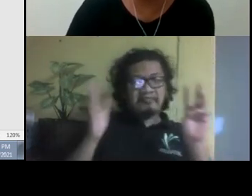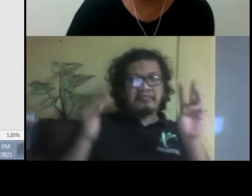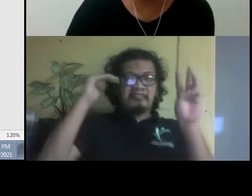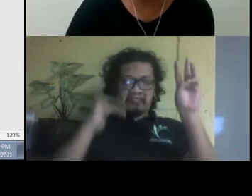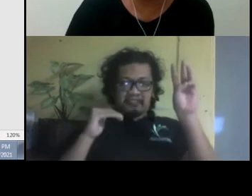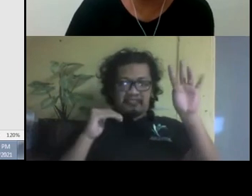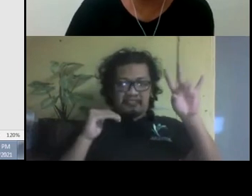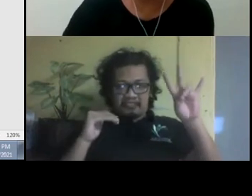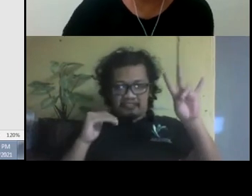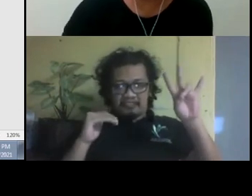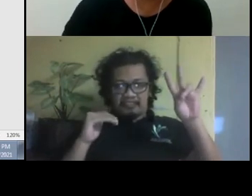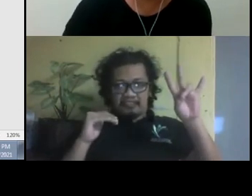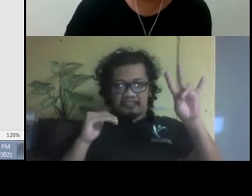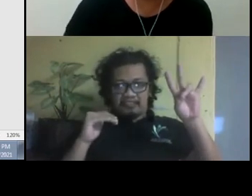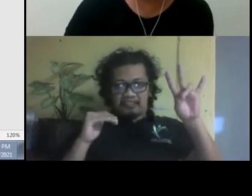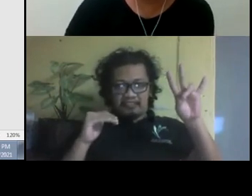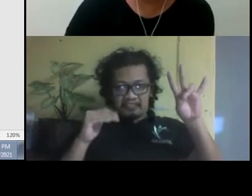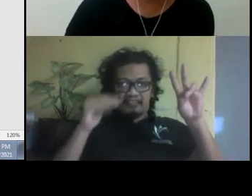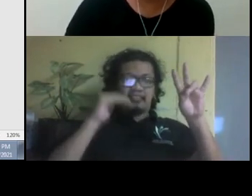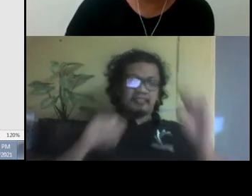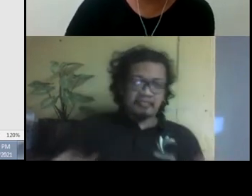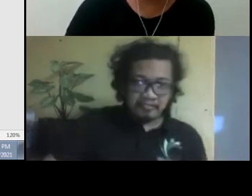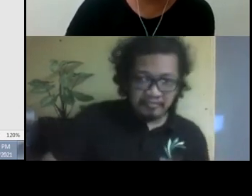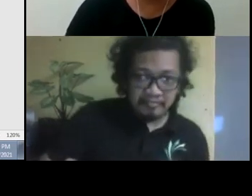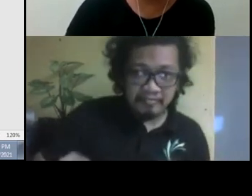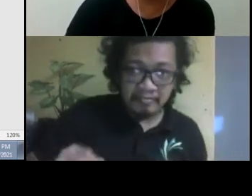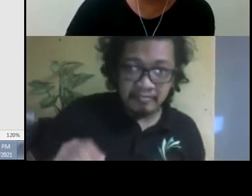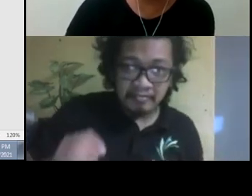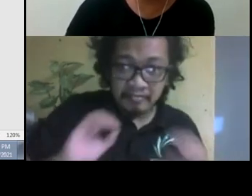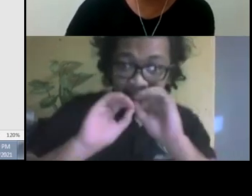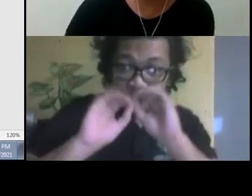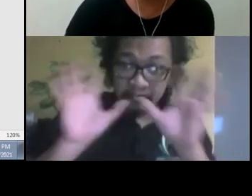because of the difference in being opened,